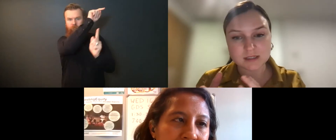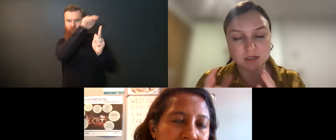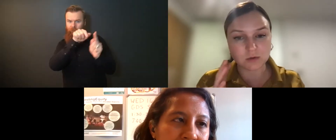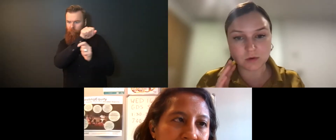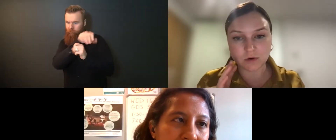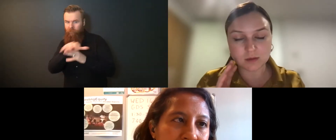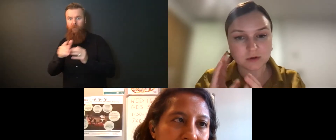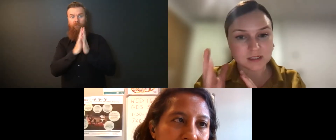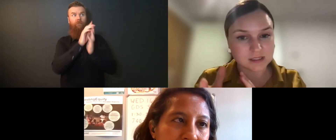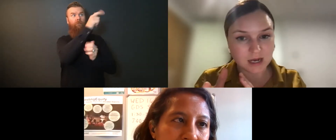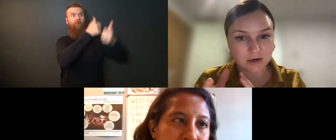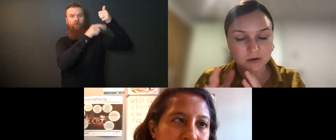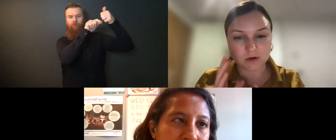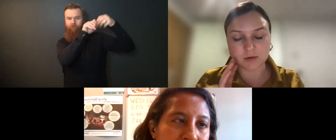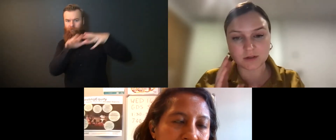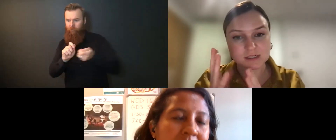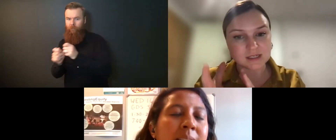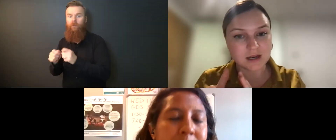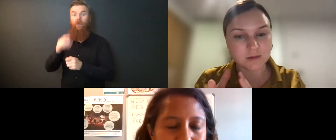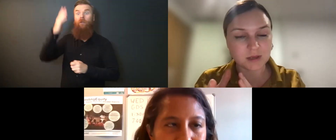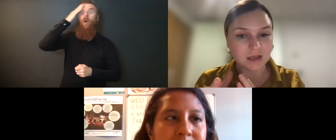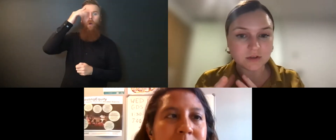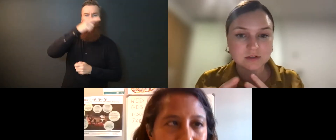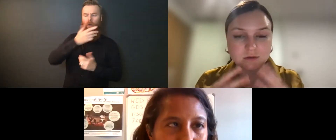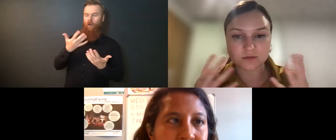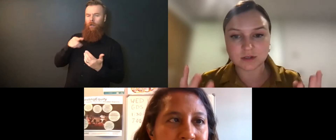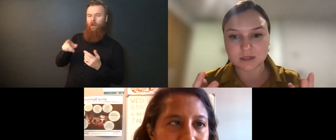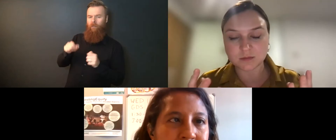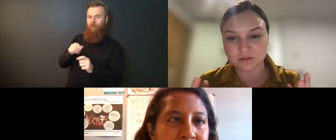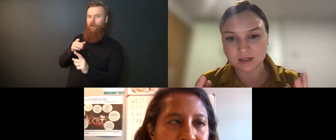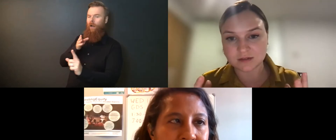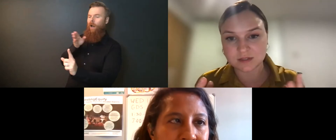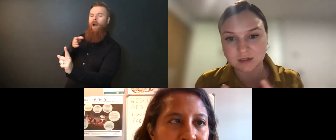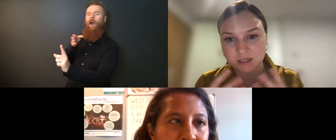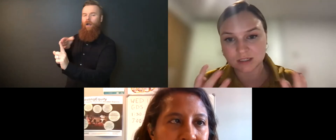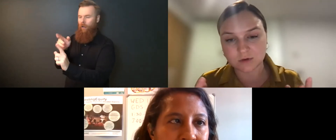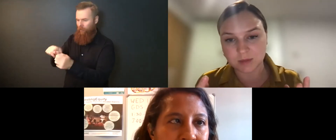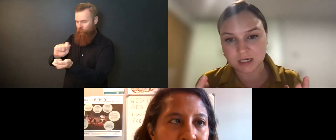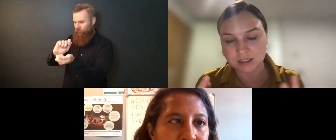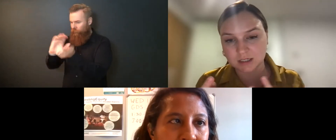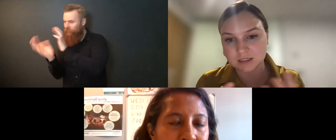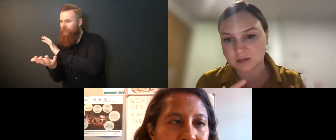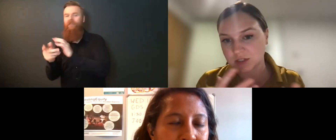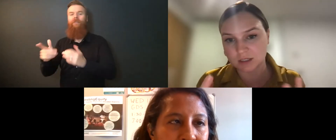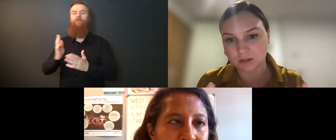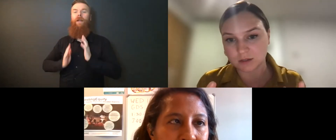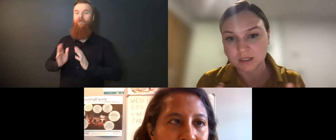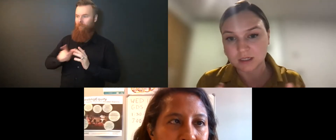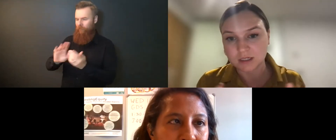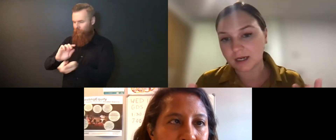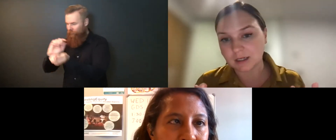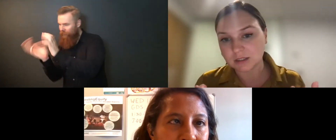what is the new norm or the desired behavior. So if there is pervasive stigma and discrimination against a